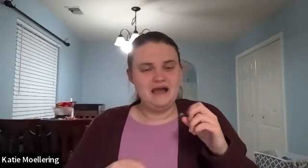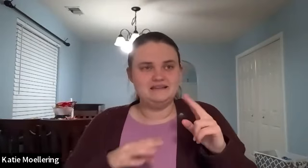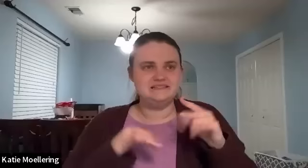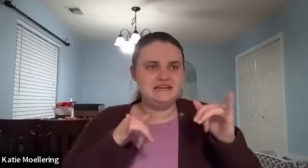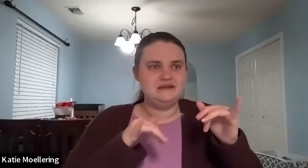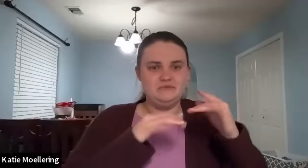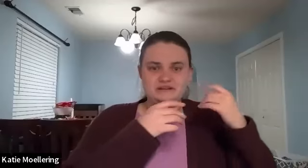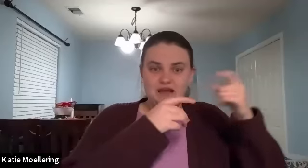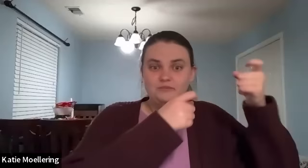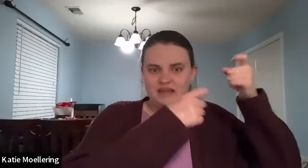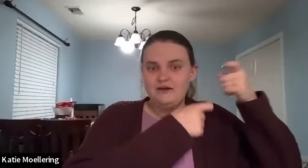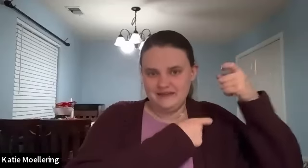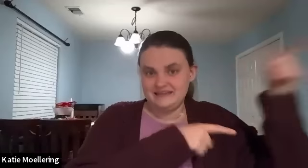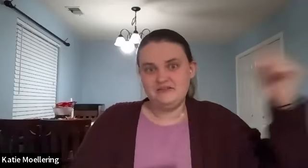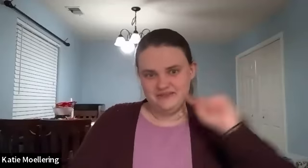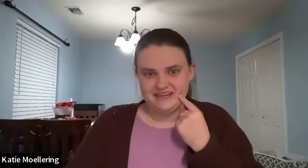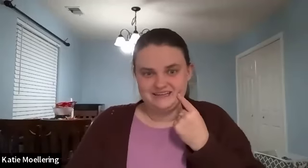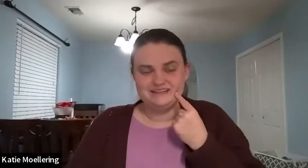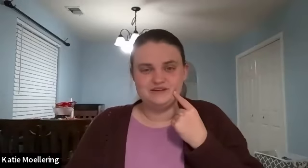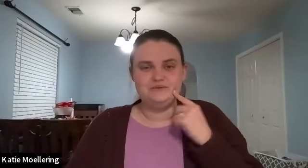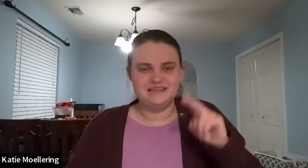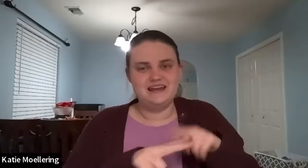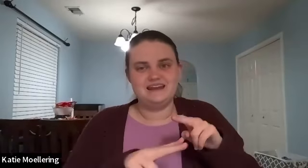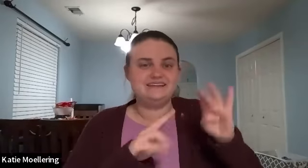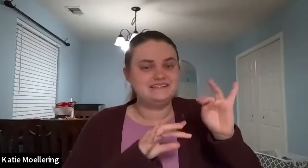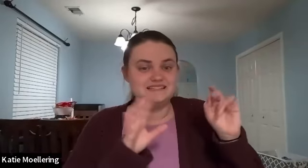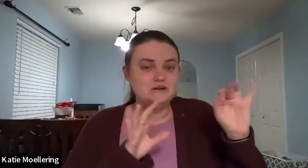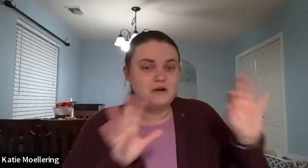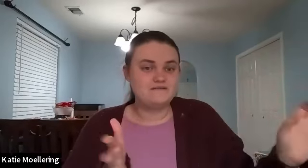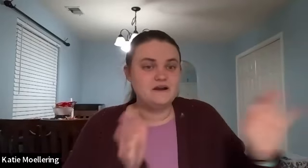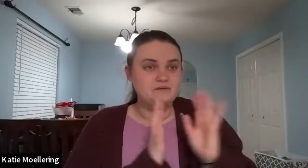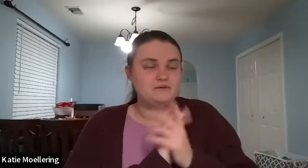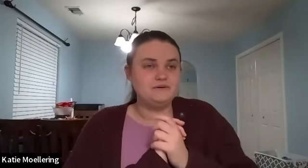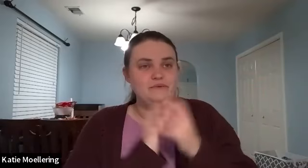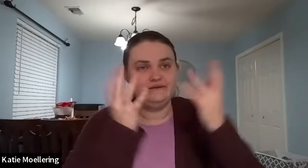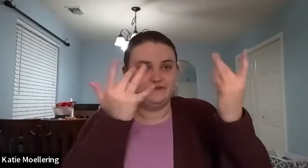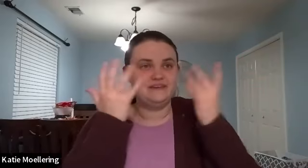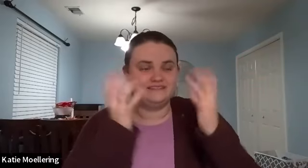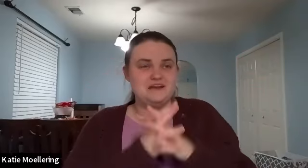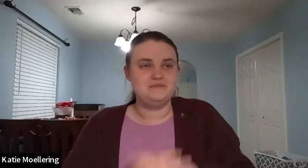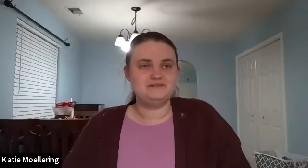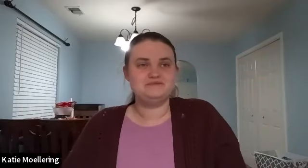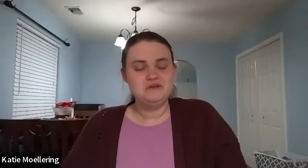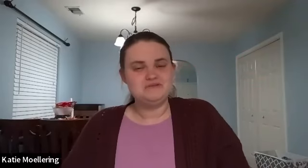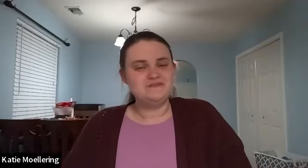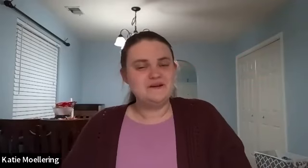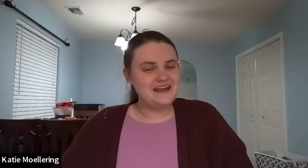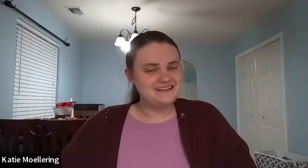I stayed and helped out, hand out the candy, and so we sat and had a nice little bonfire while we were waiting for the kids to come, and it was very nice.